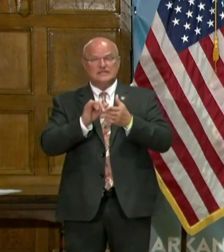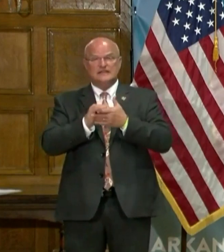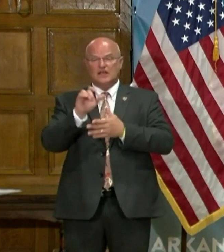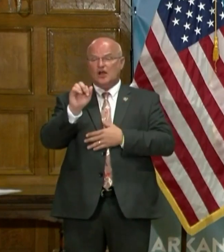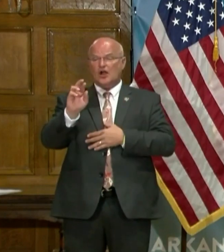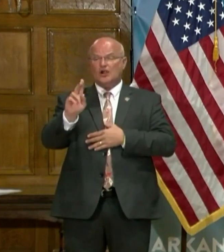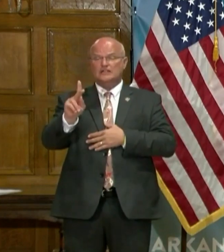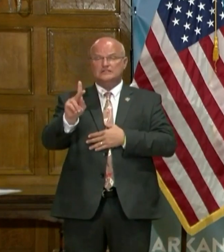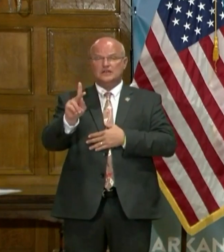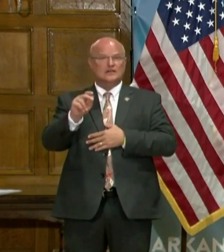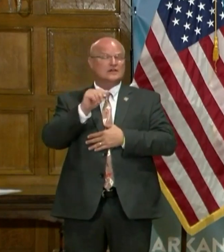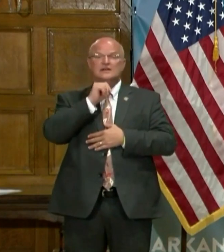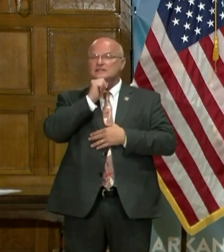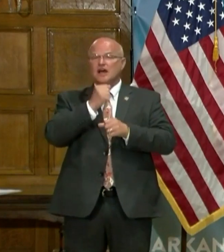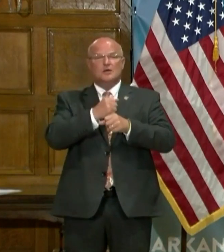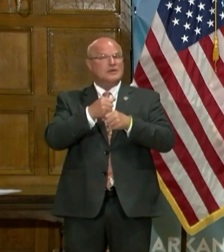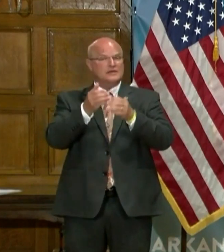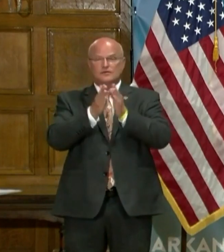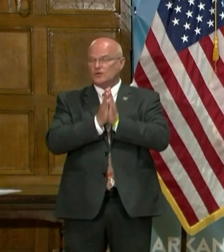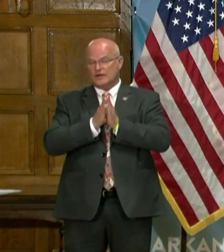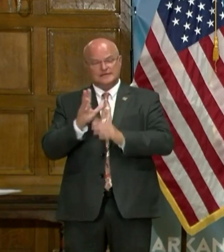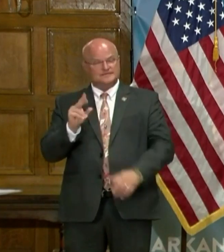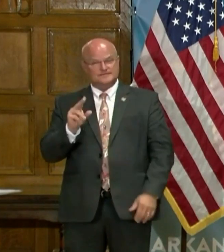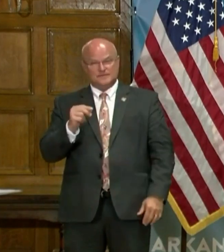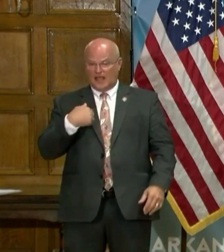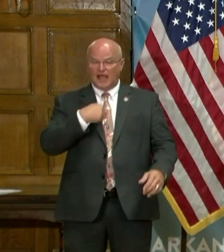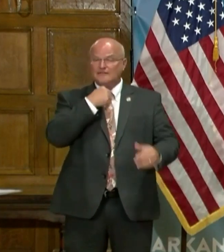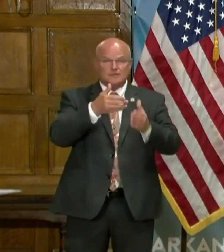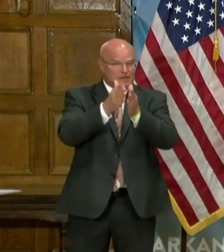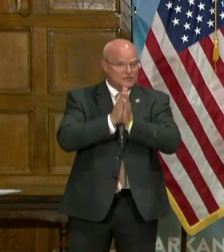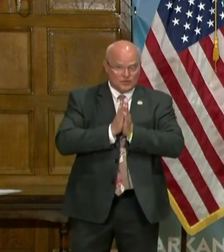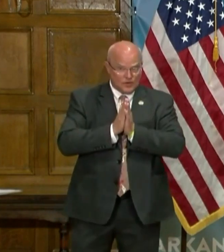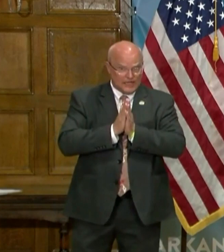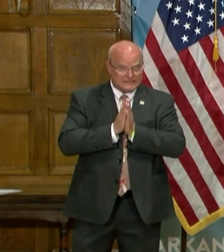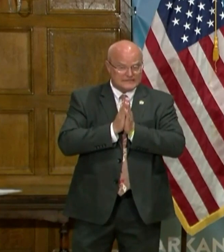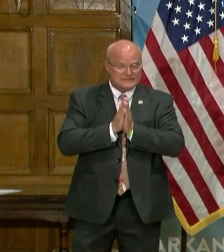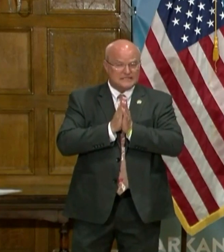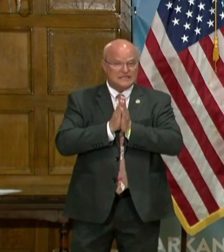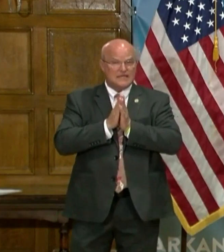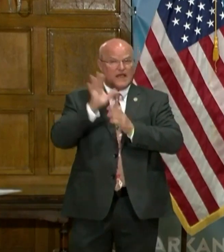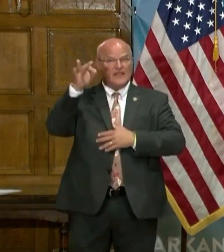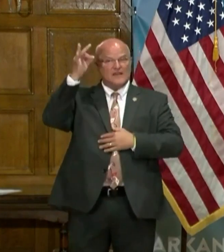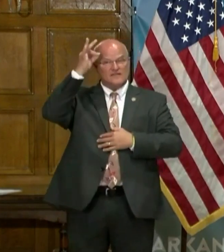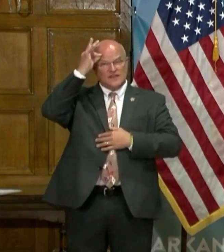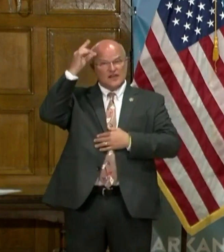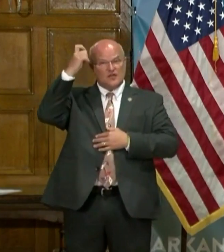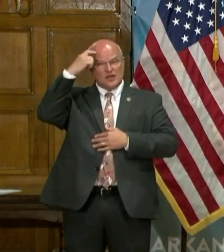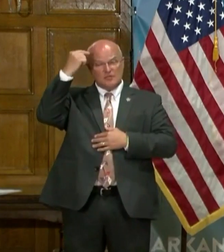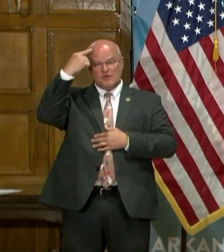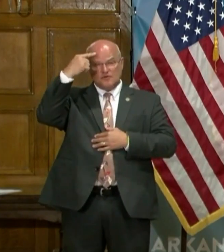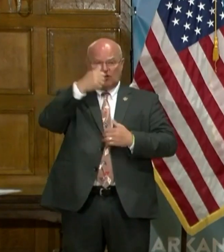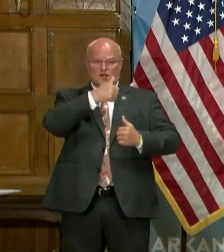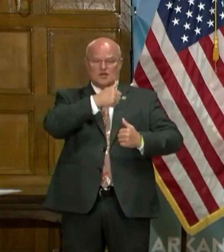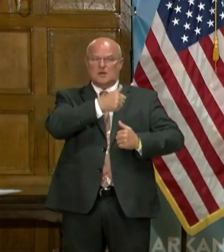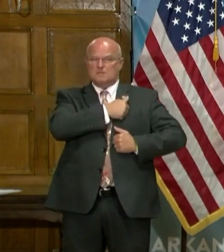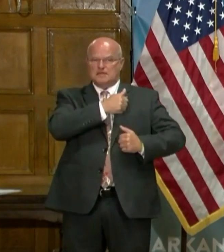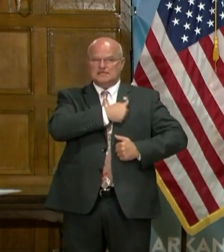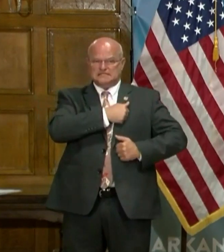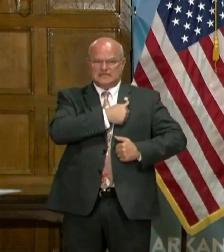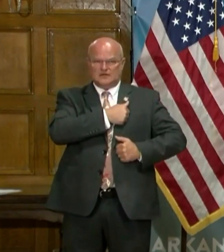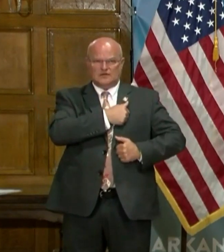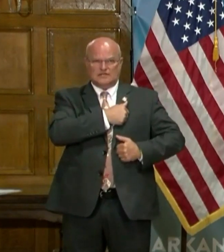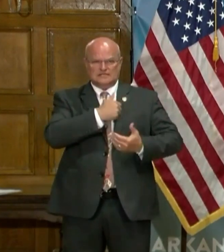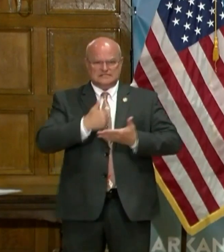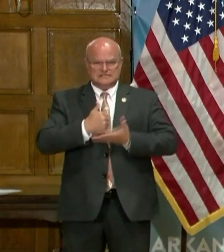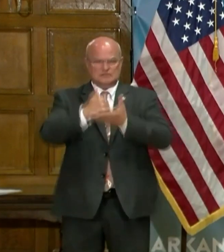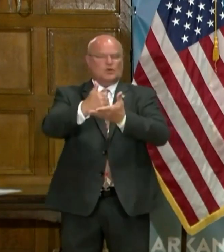that Arkansas has not made any request. I have not made any request of the federal government for military resources, and